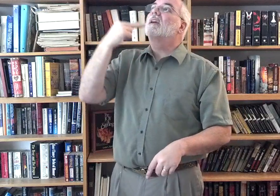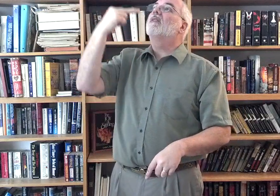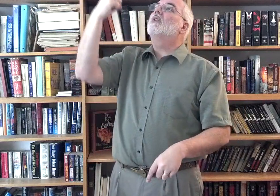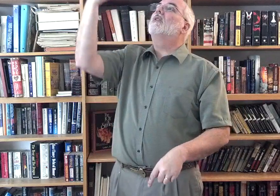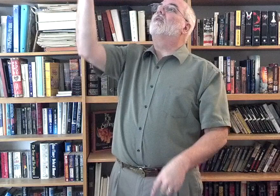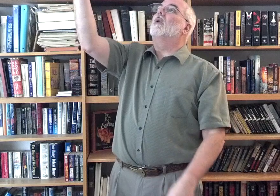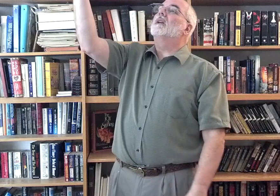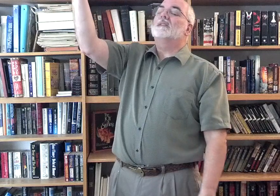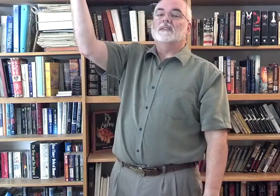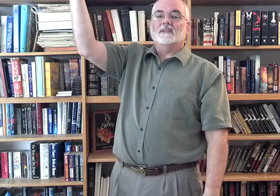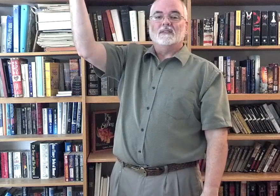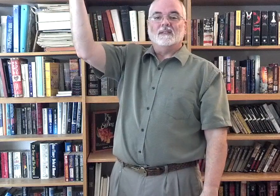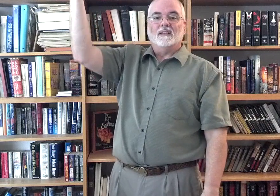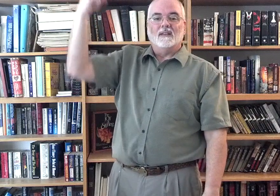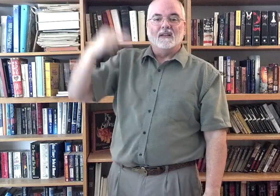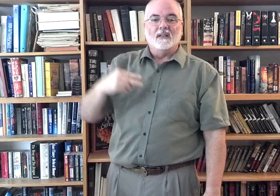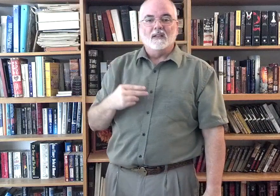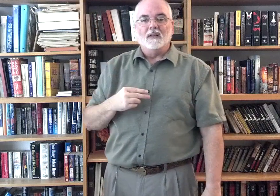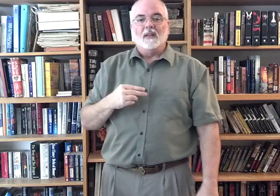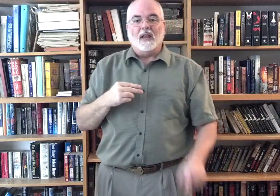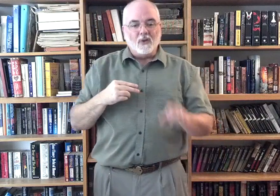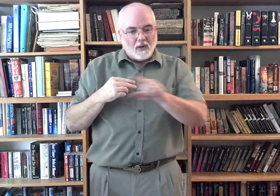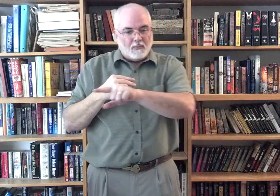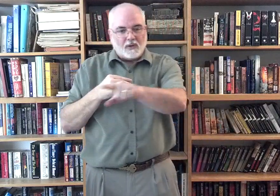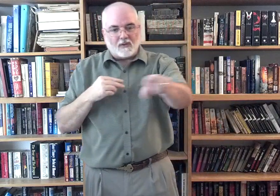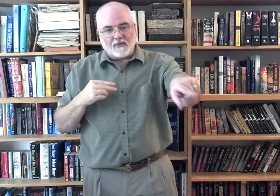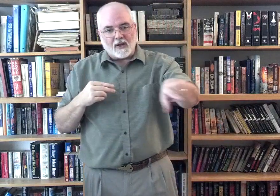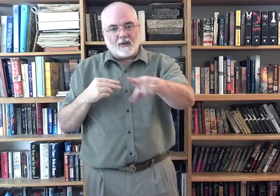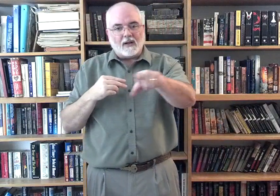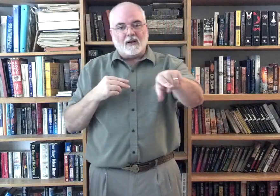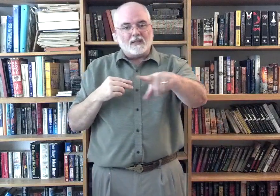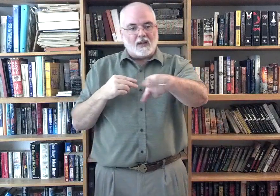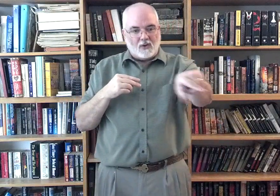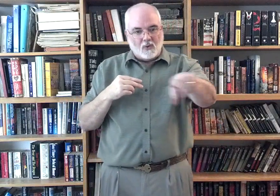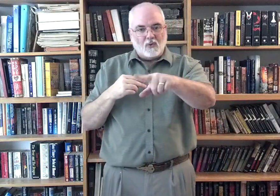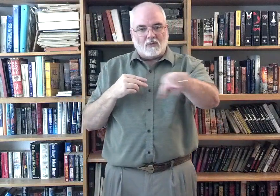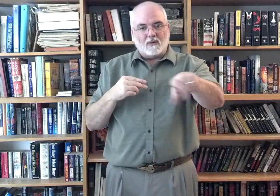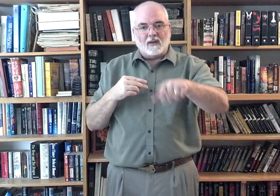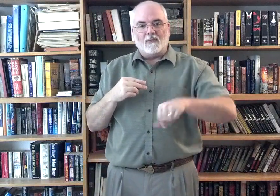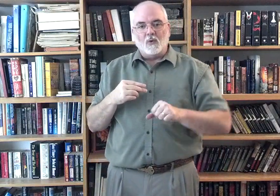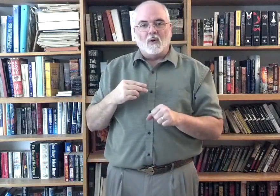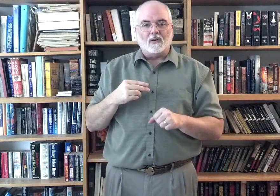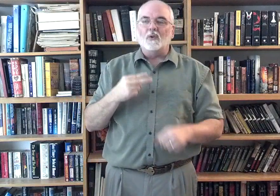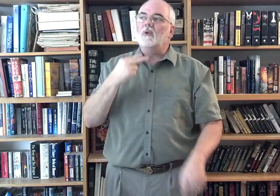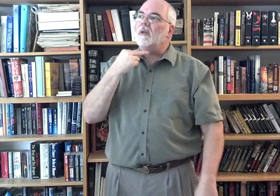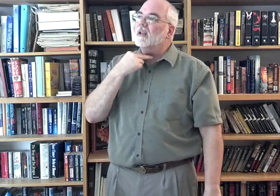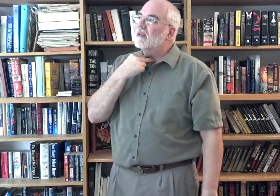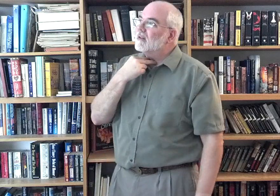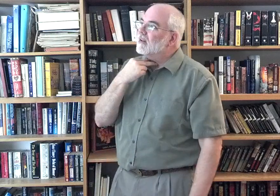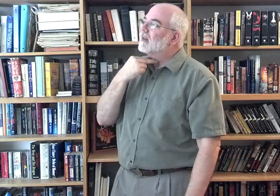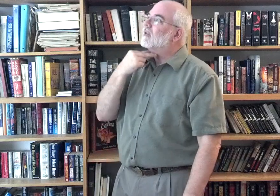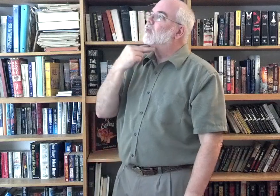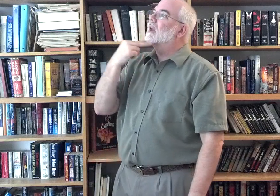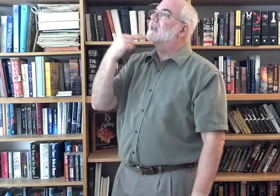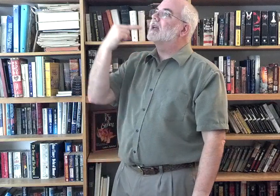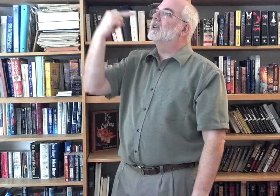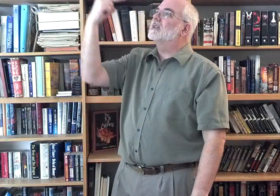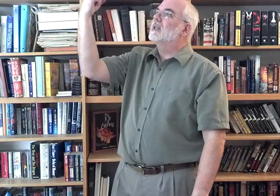Lift your voice. And you can put the finger out here and say you if you want to, but really the sign is lift